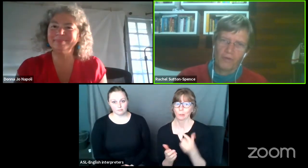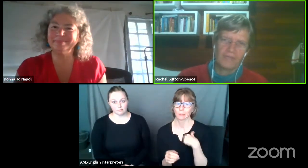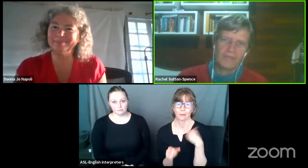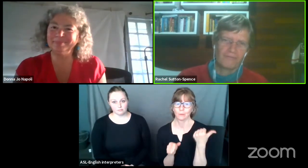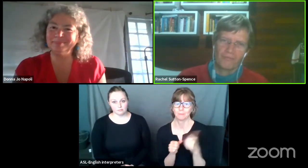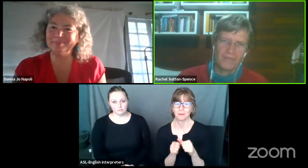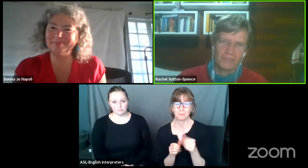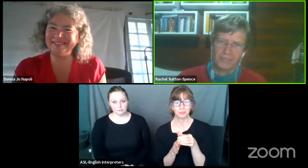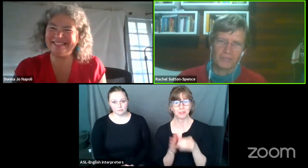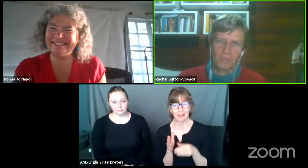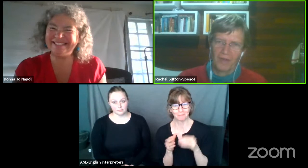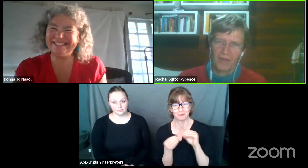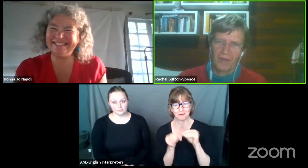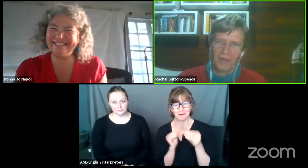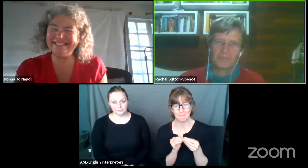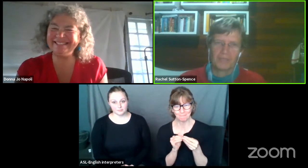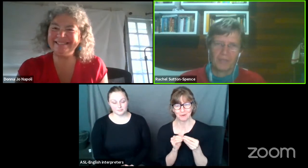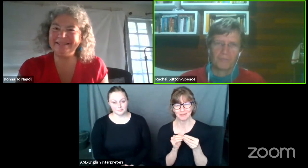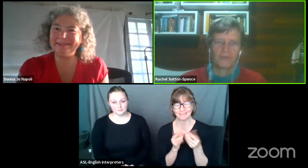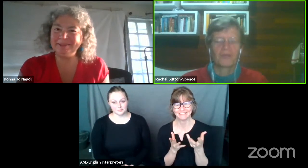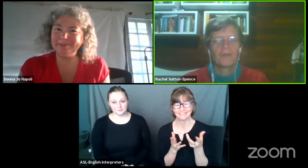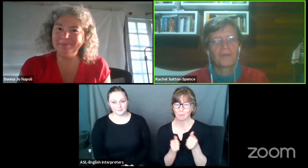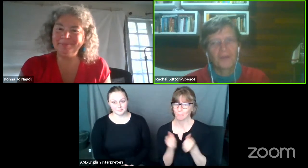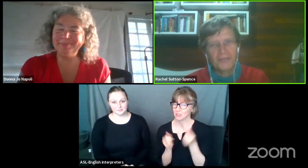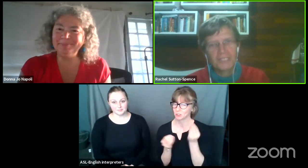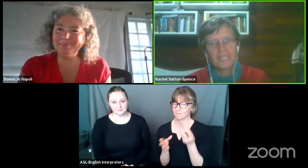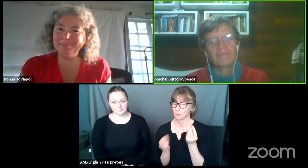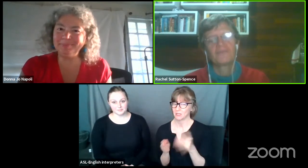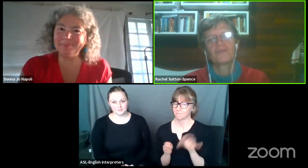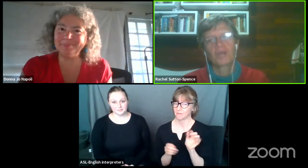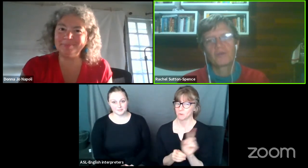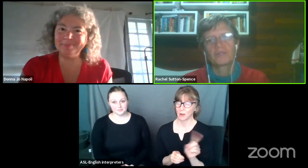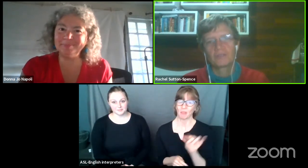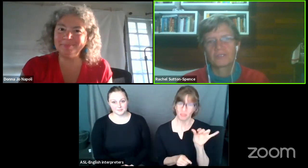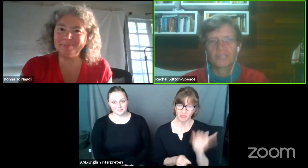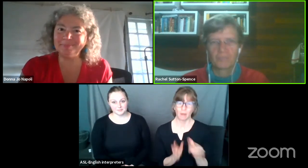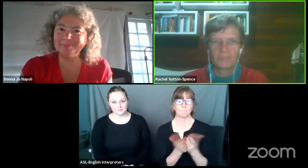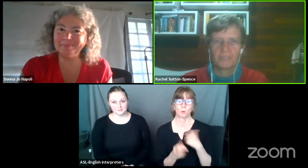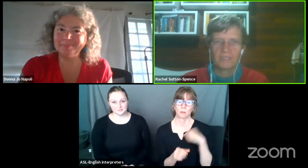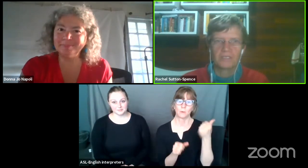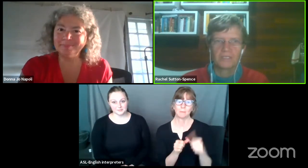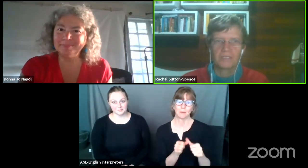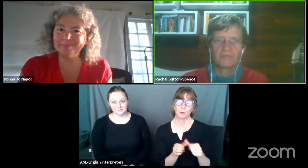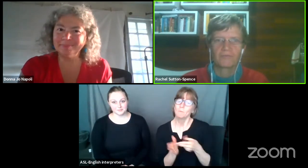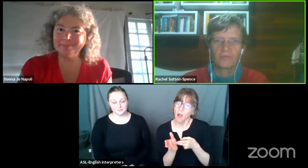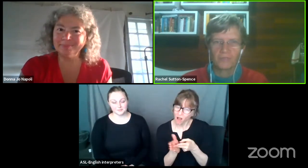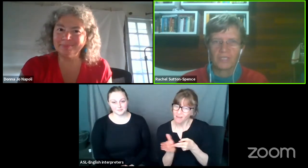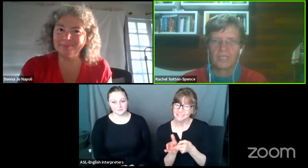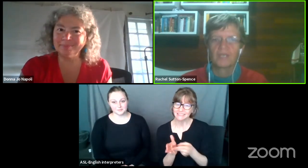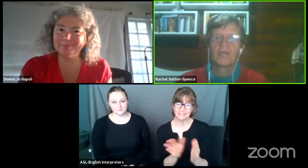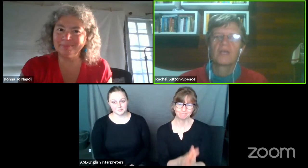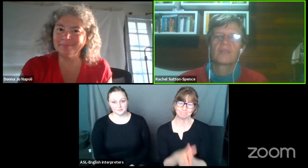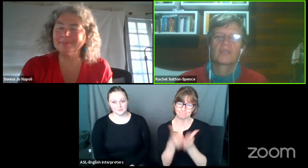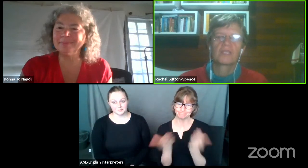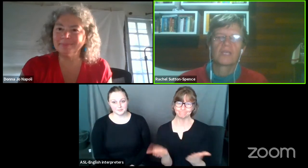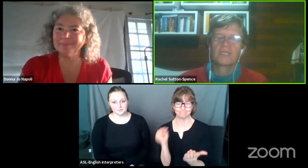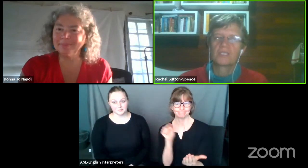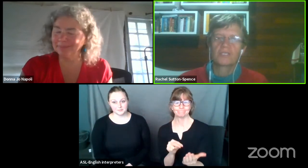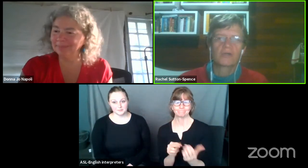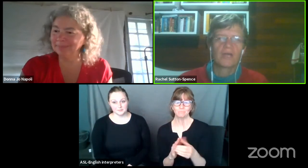of what information is where, except in that book. But honestly, if you go and look at chapters 13 and 14,